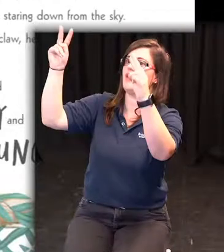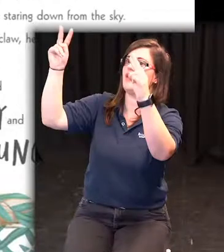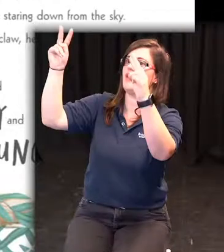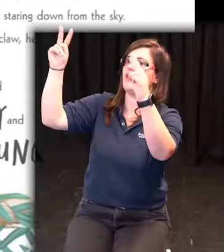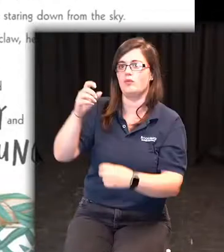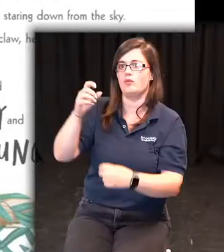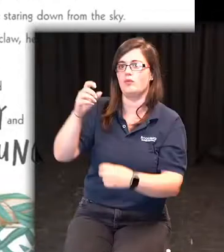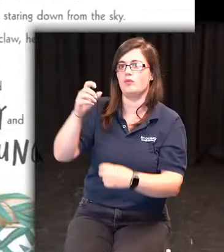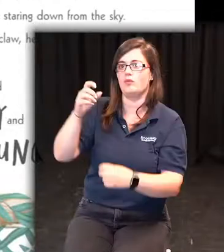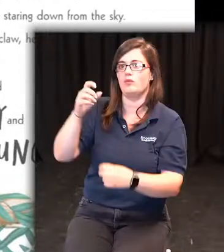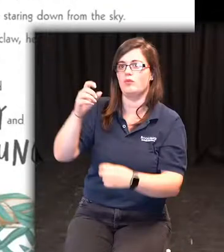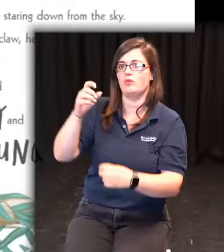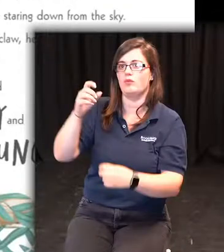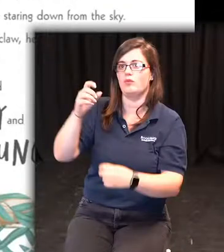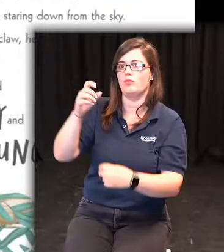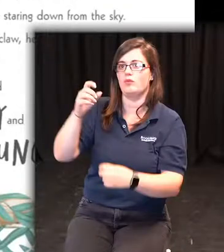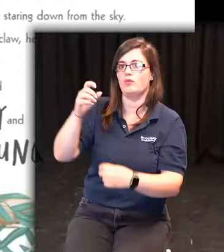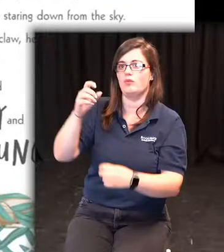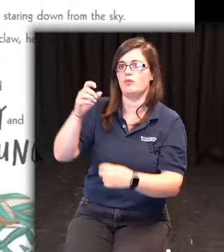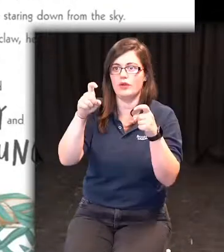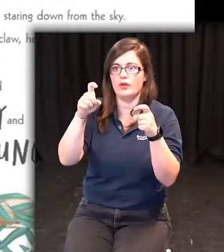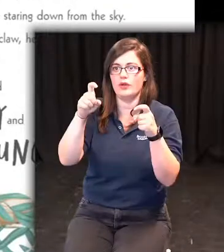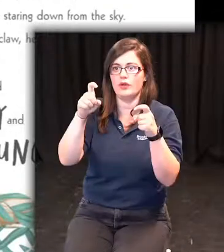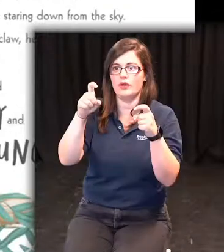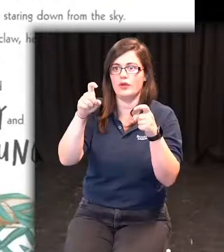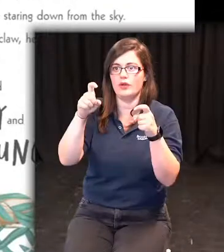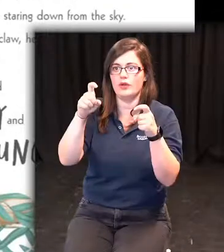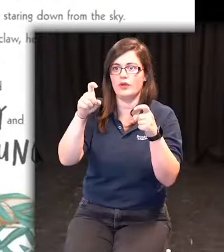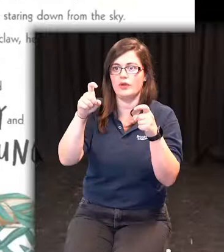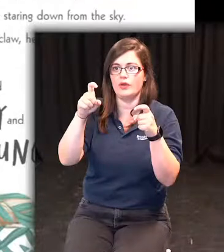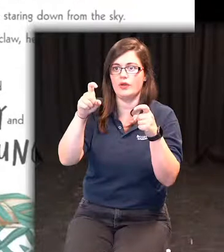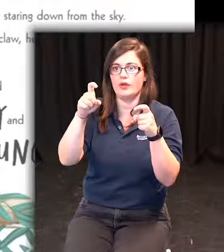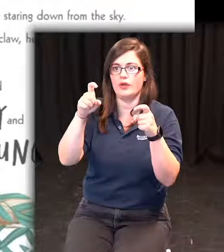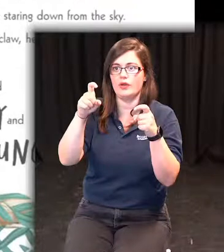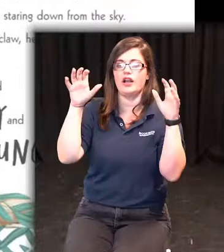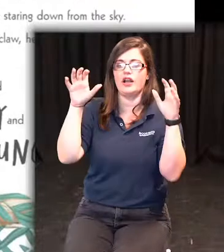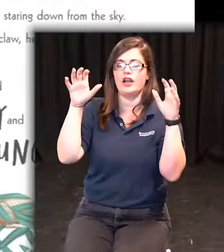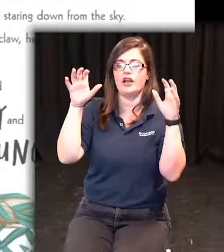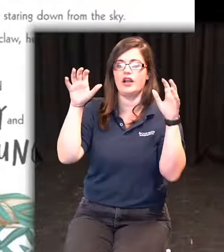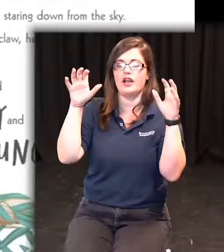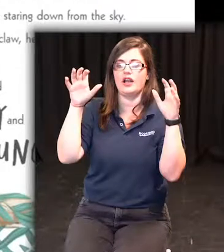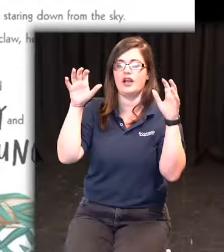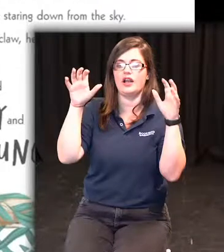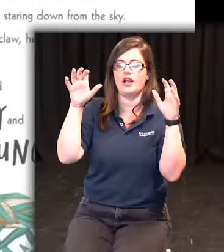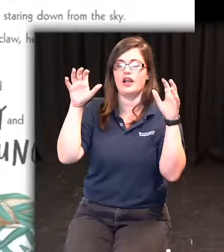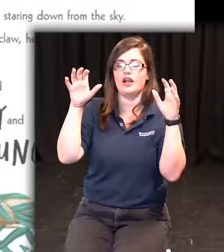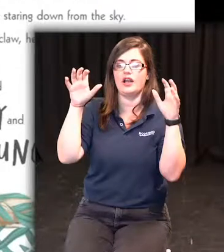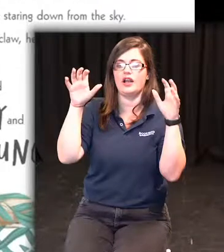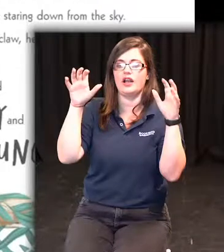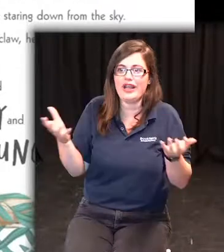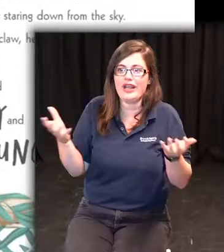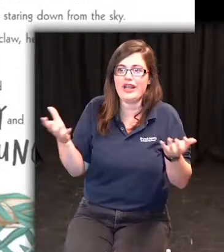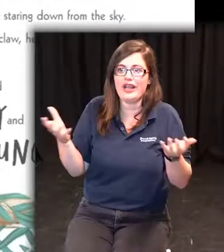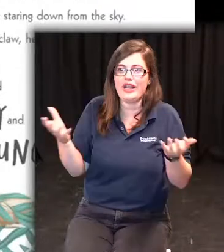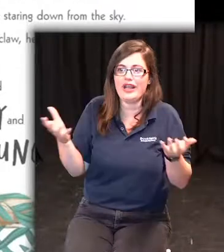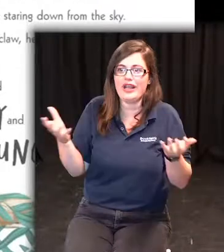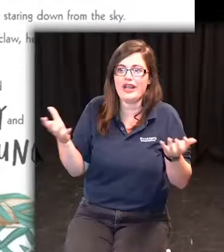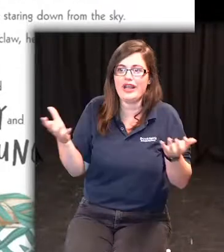Then one claw by one claw, he slowly unclung. He felt springy and light